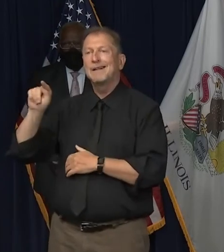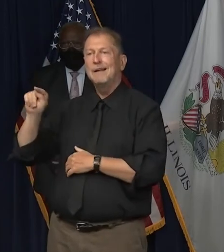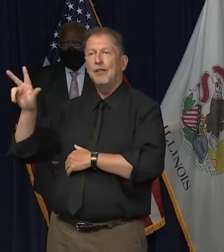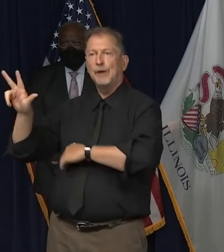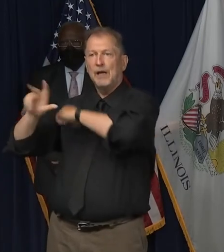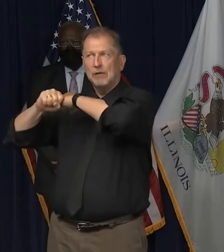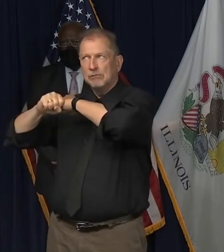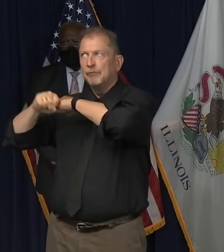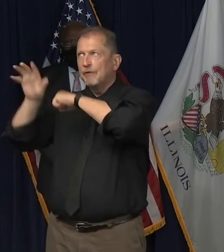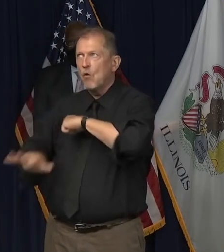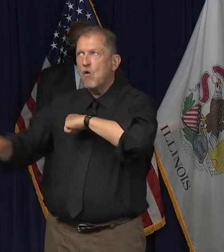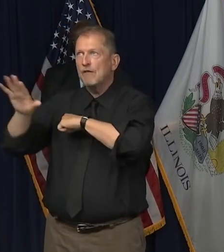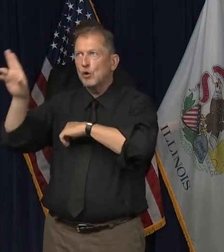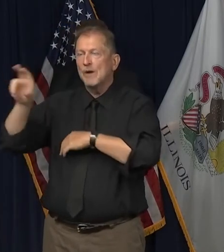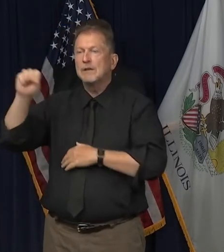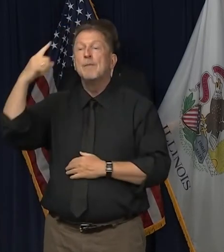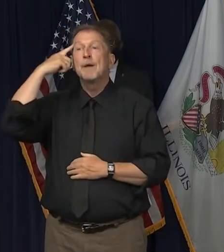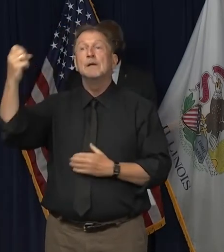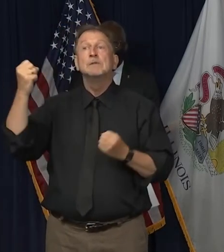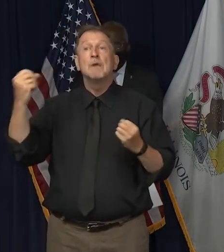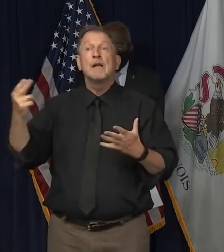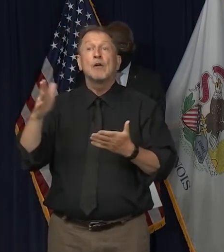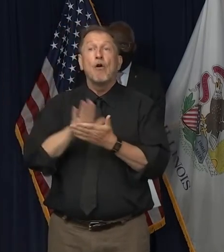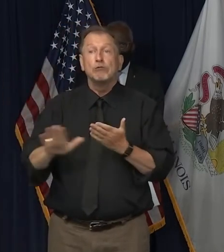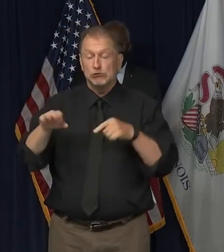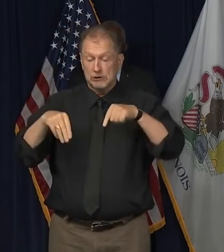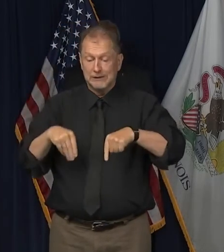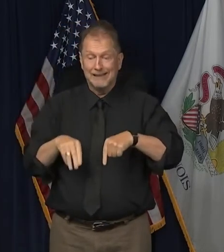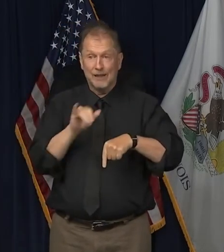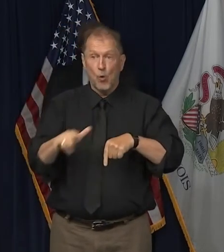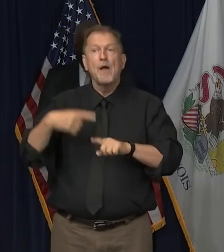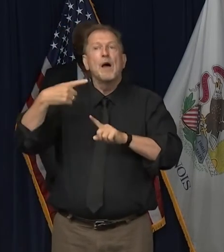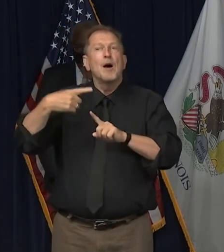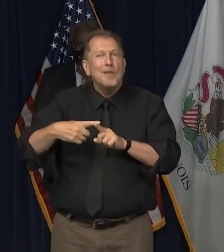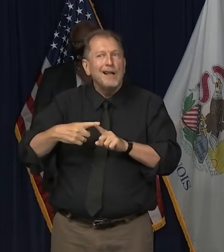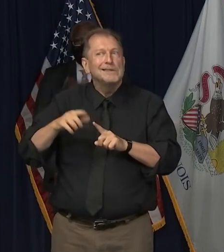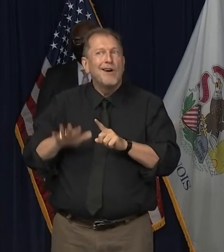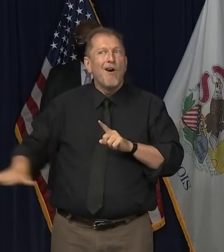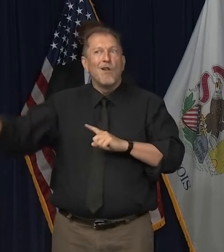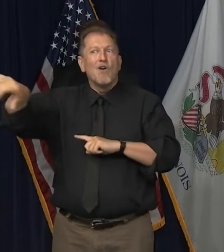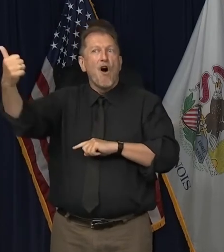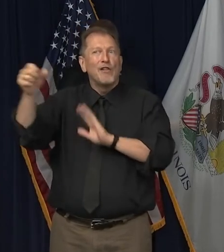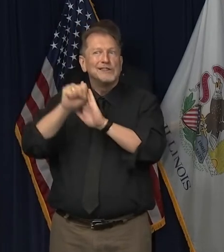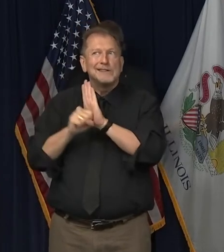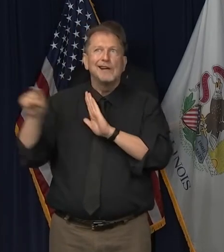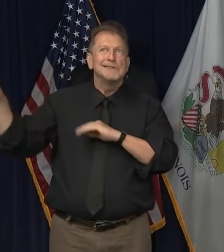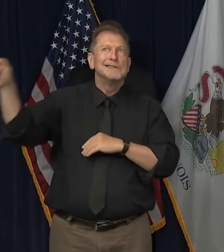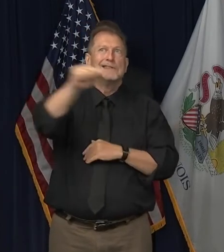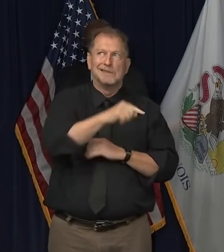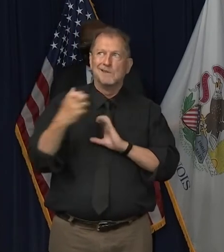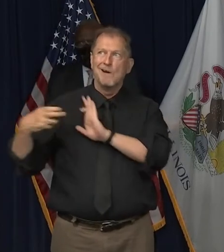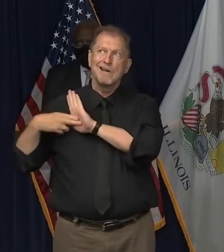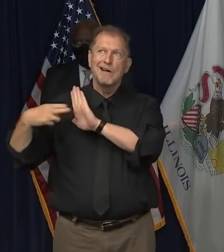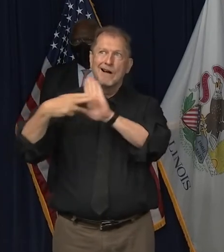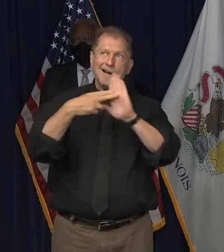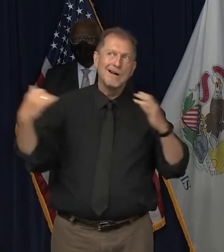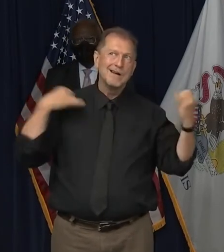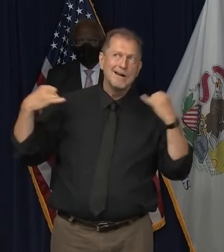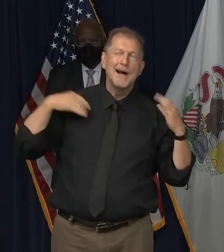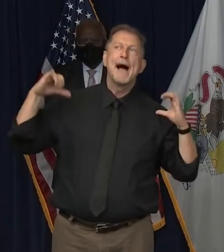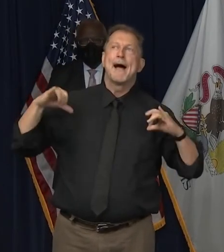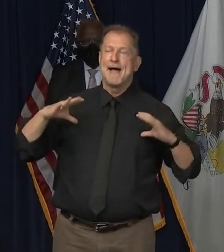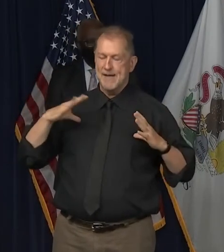to a wave of interest from institutions across the state and around the country who are eager to use it. That response signals the